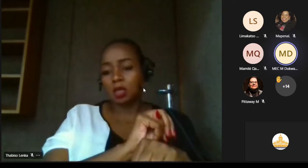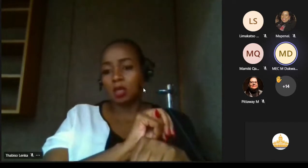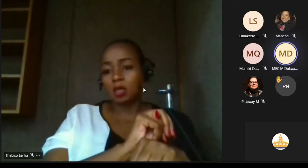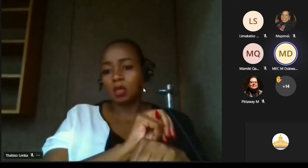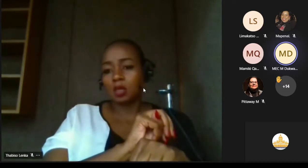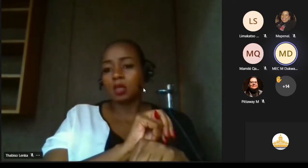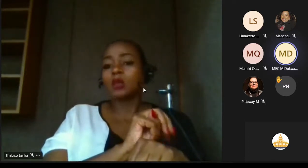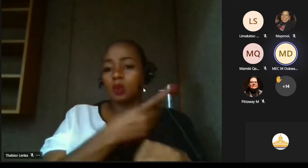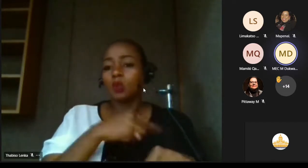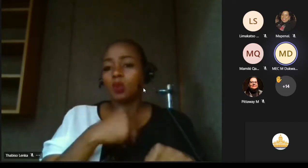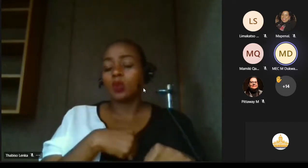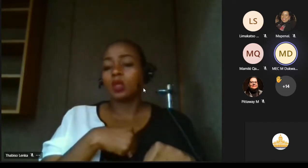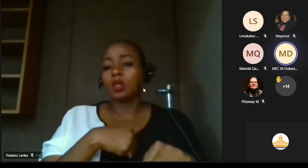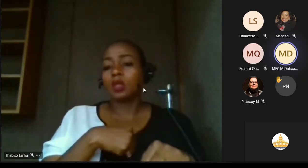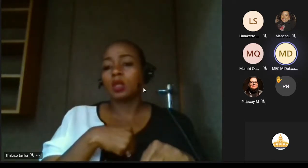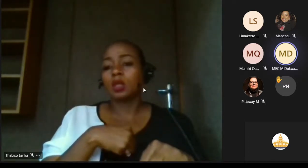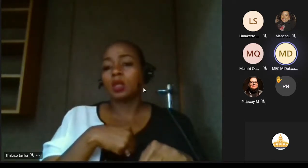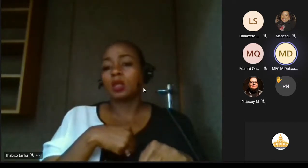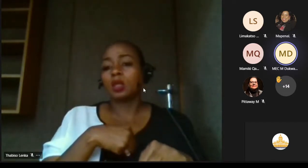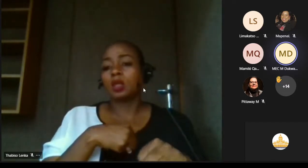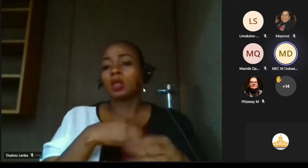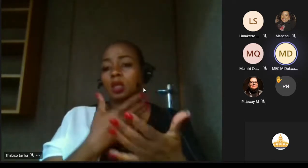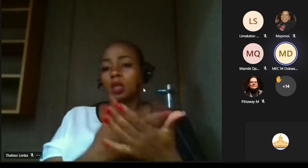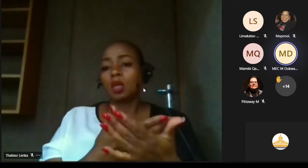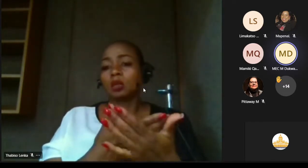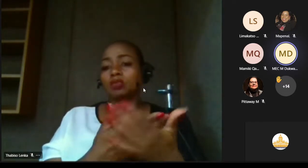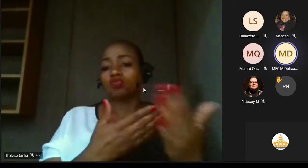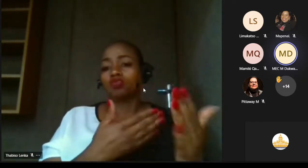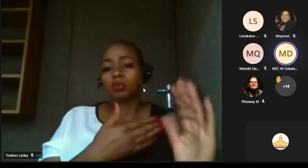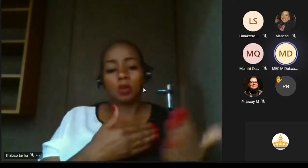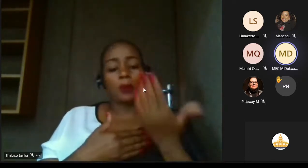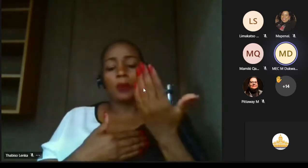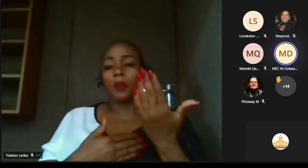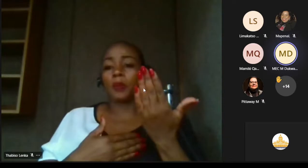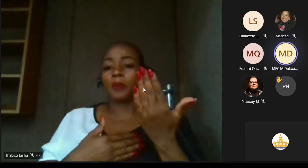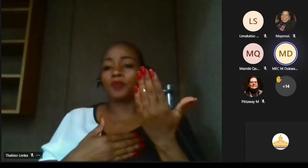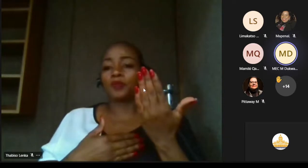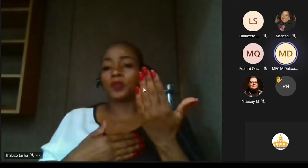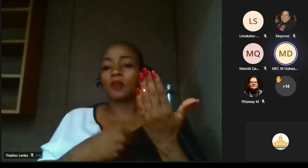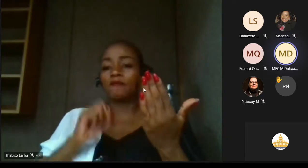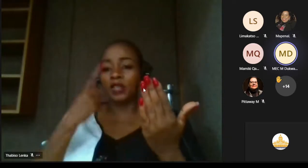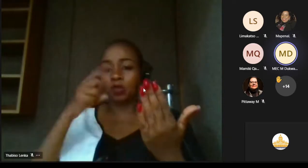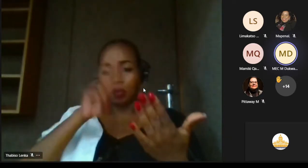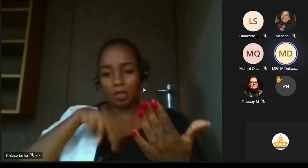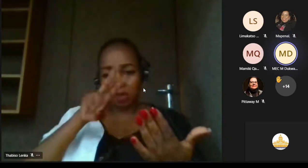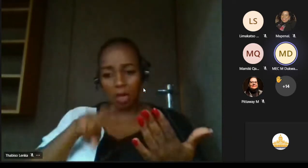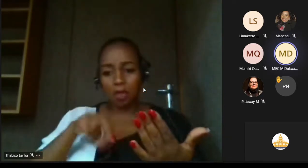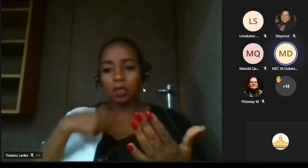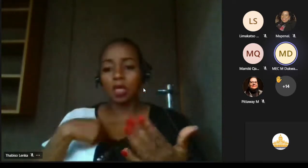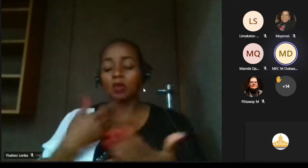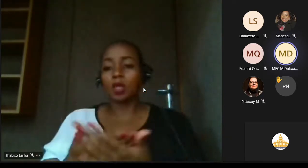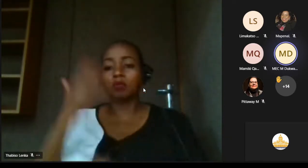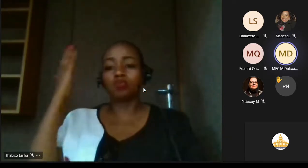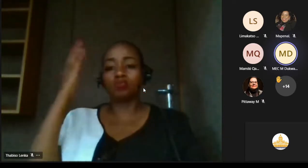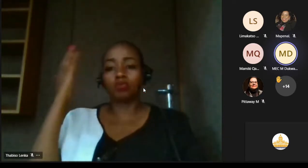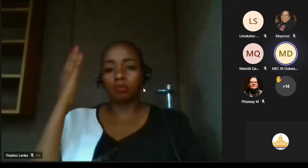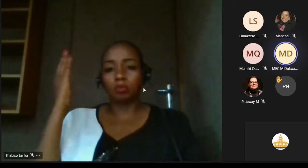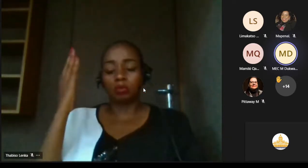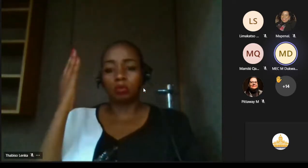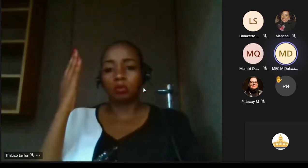we will be making available to this house once we have thoroughly studied them. In the end, we are alive to